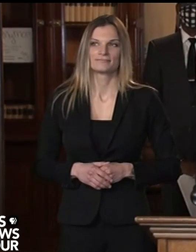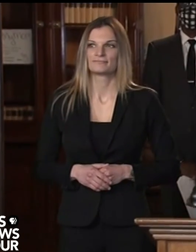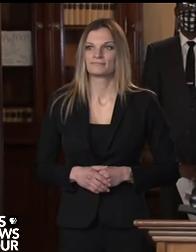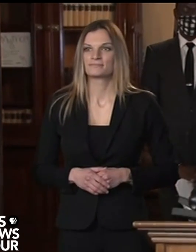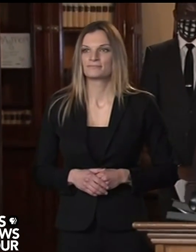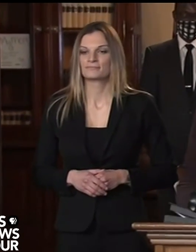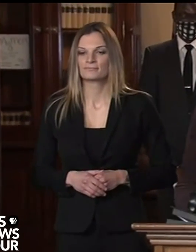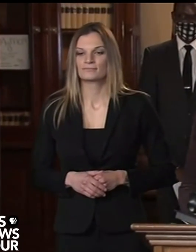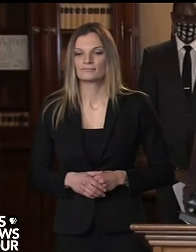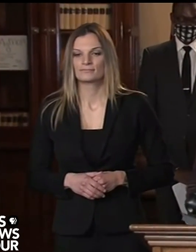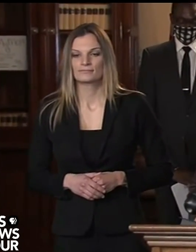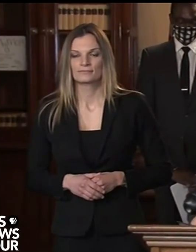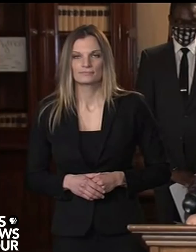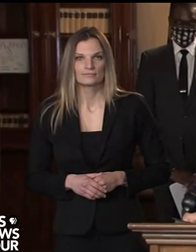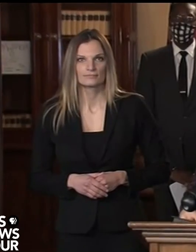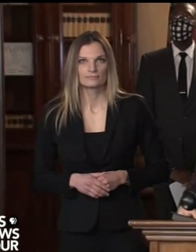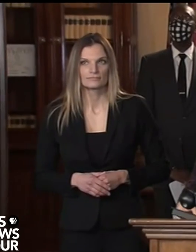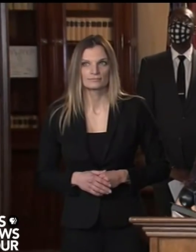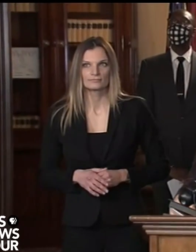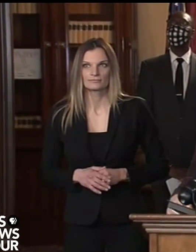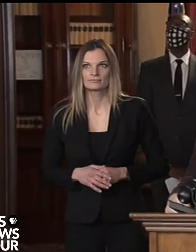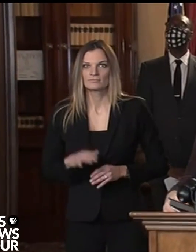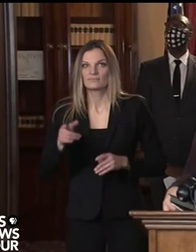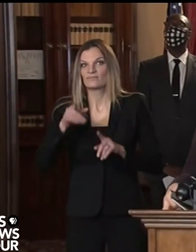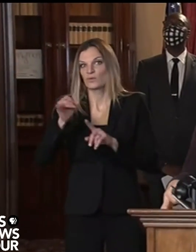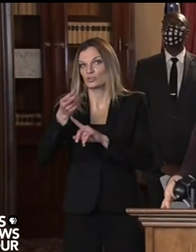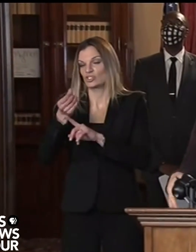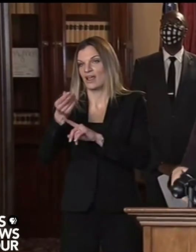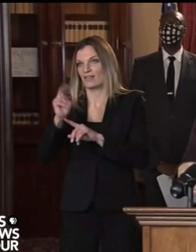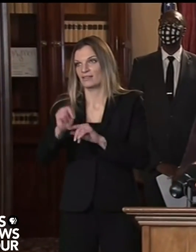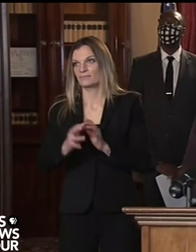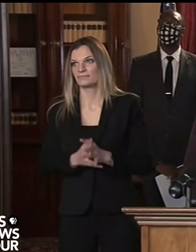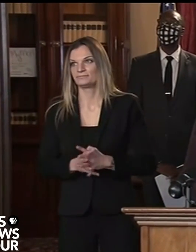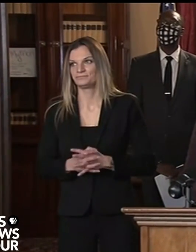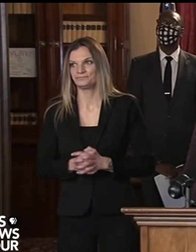Next question will come from Jonathan with Bridge